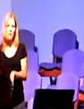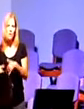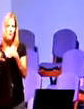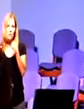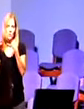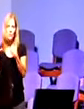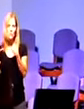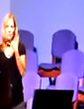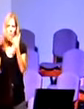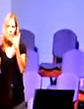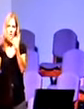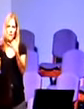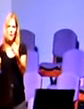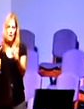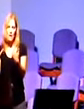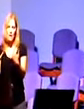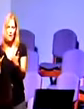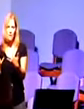someone